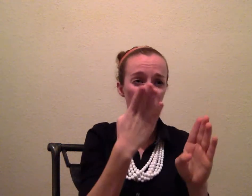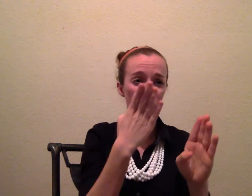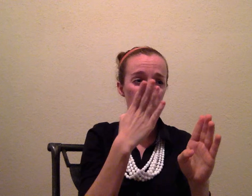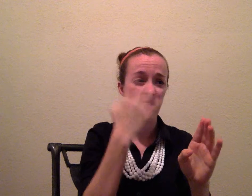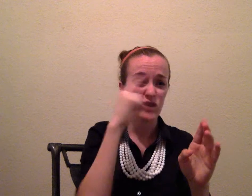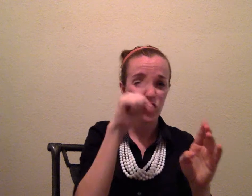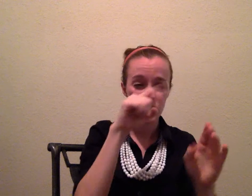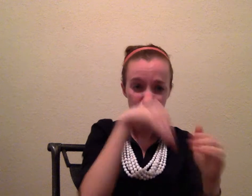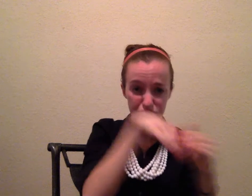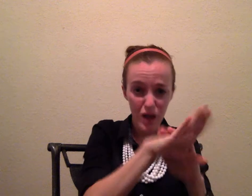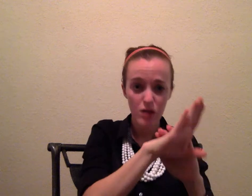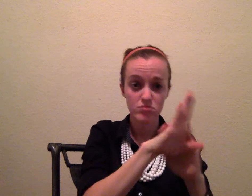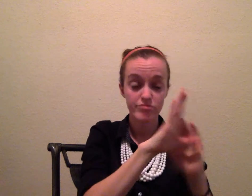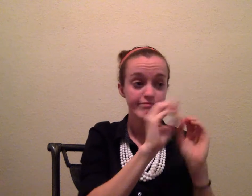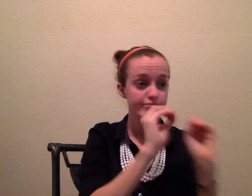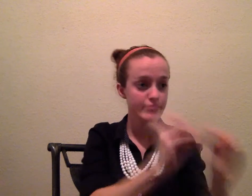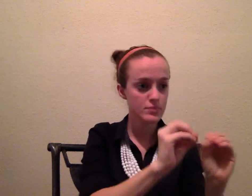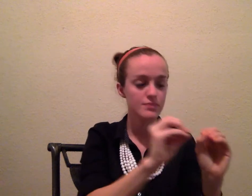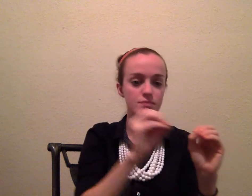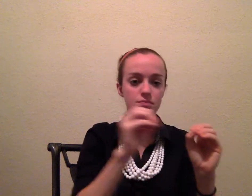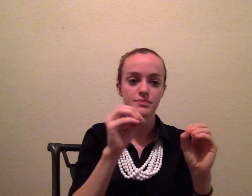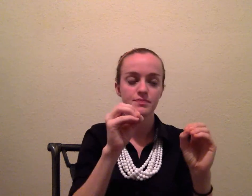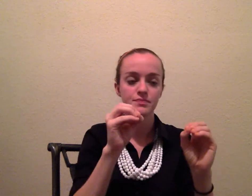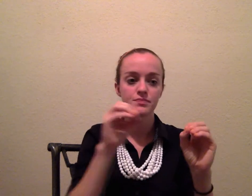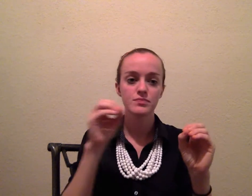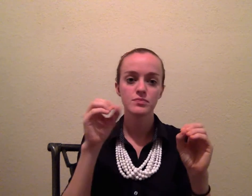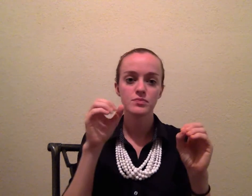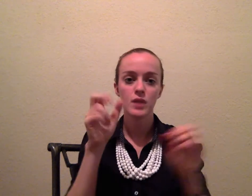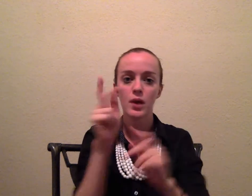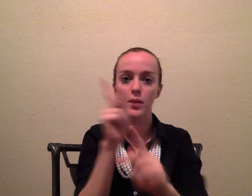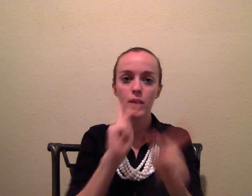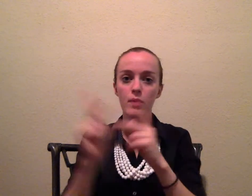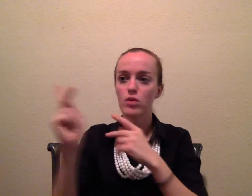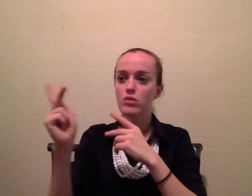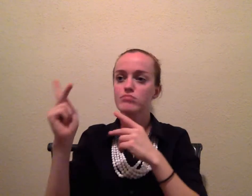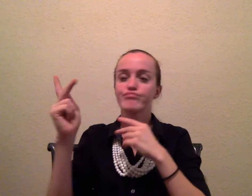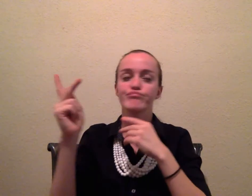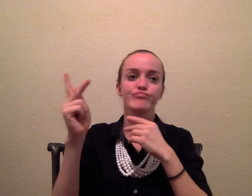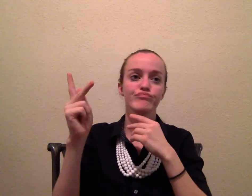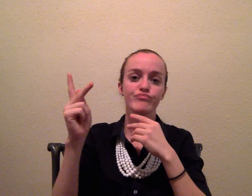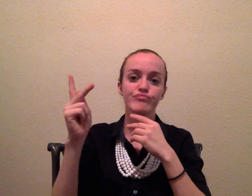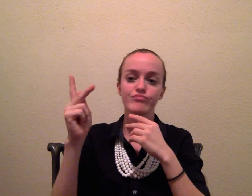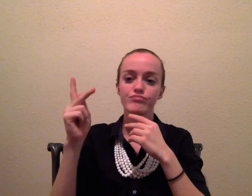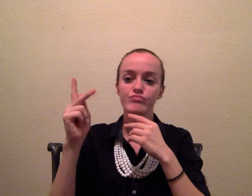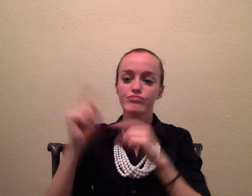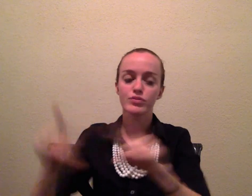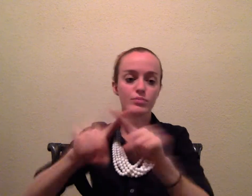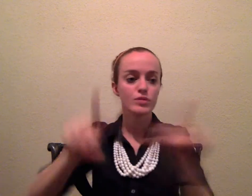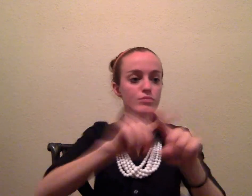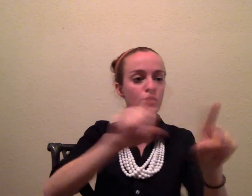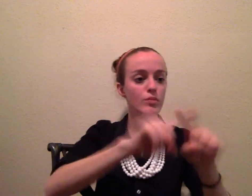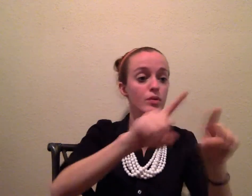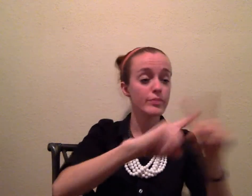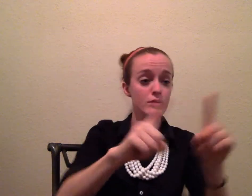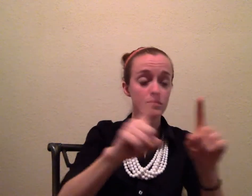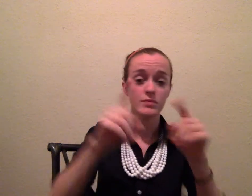this design really does it. It does the universal design. Everybody can access it the same way. It's ready for anybody. If you're a wheelchair